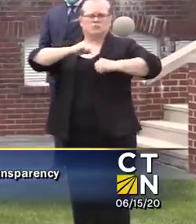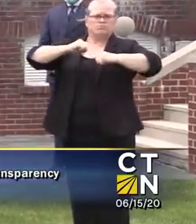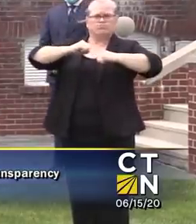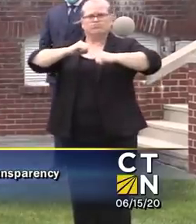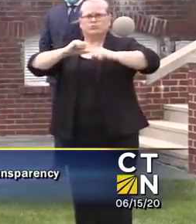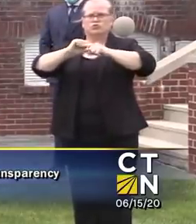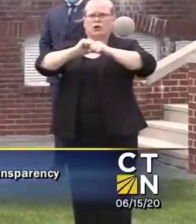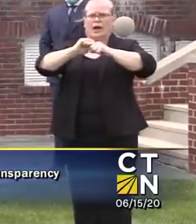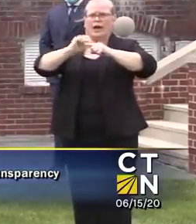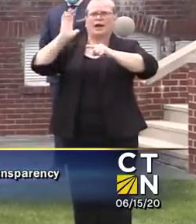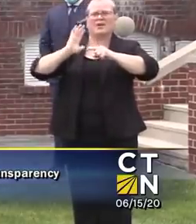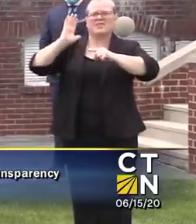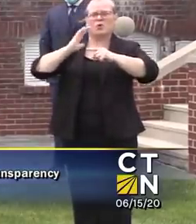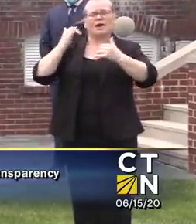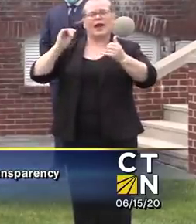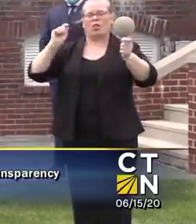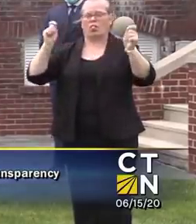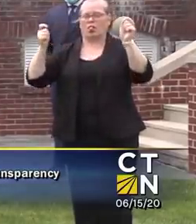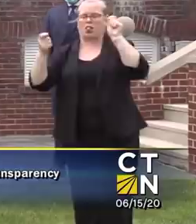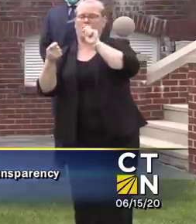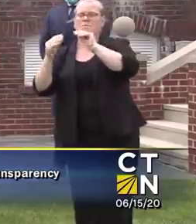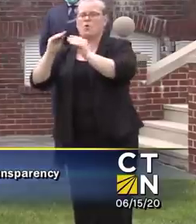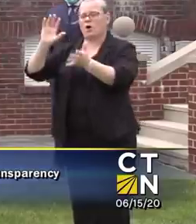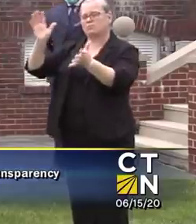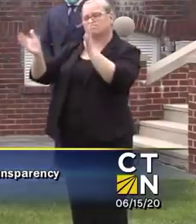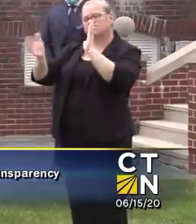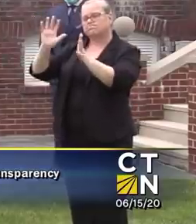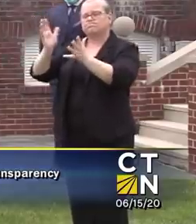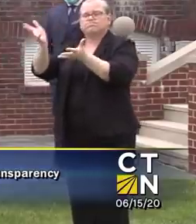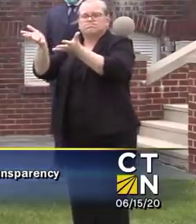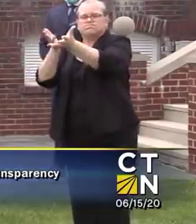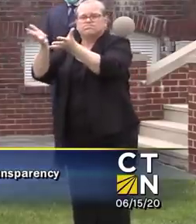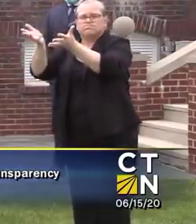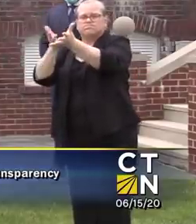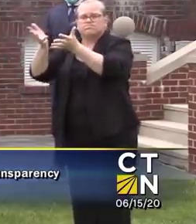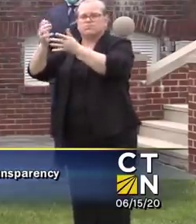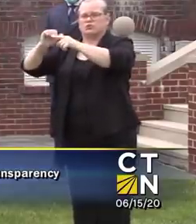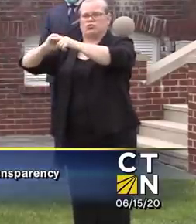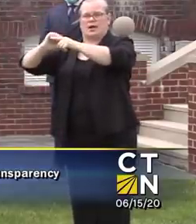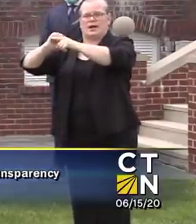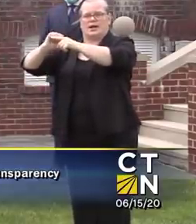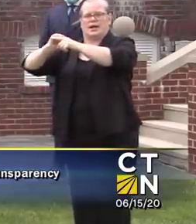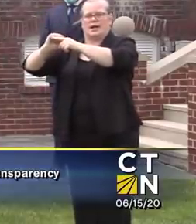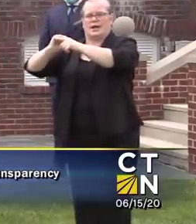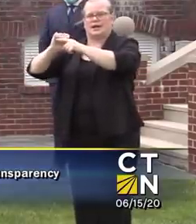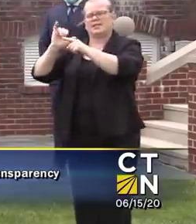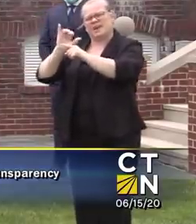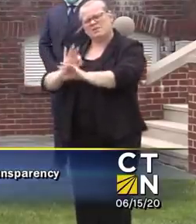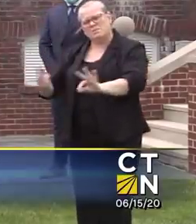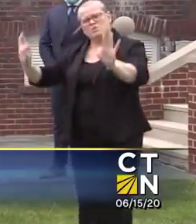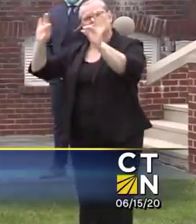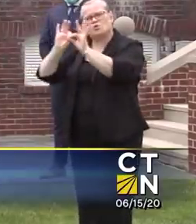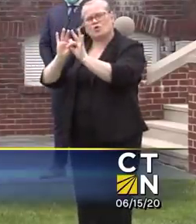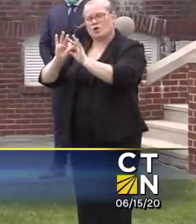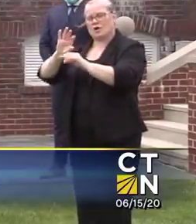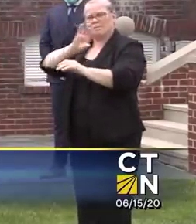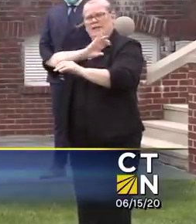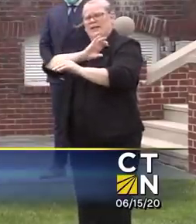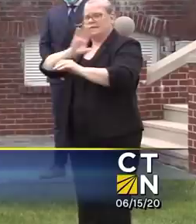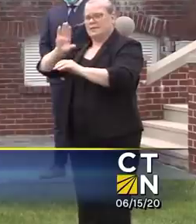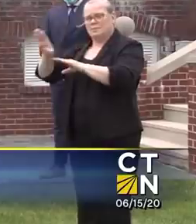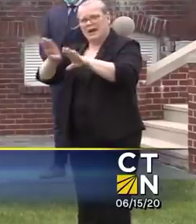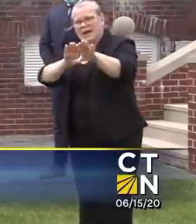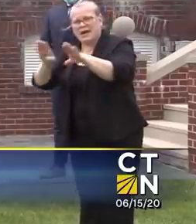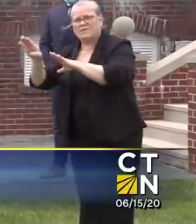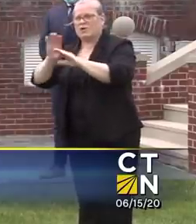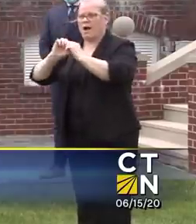of training. And that speaks to how we train our officers and how they treat people. And I honestly